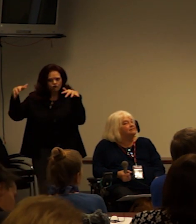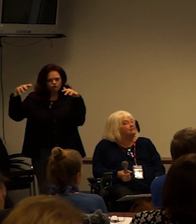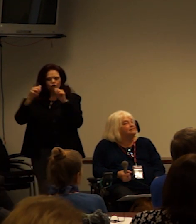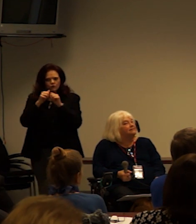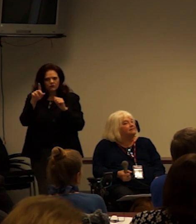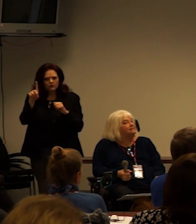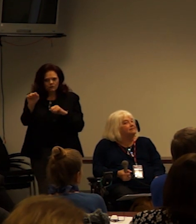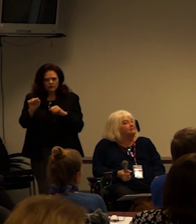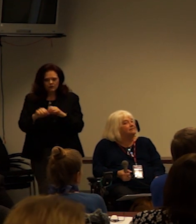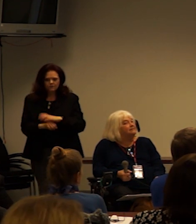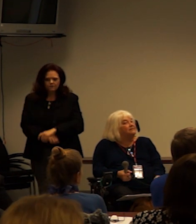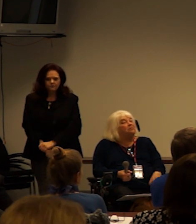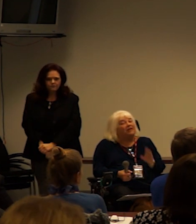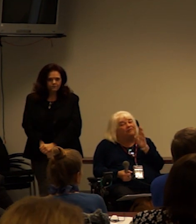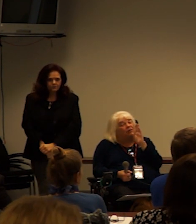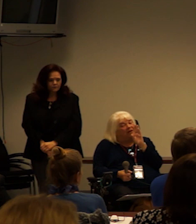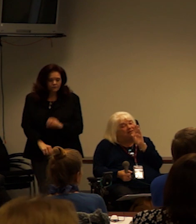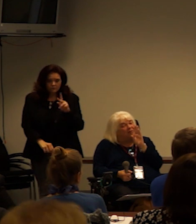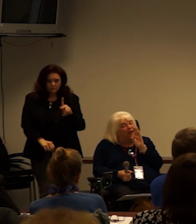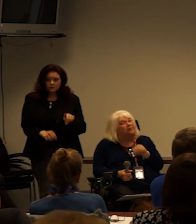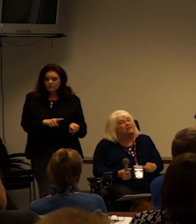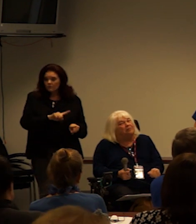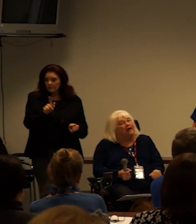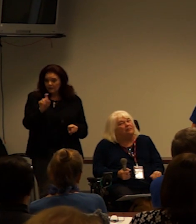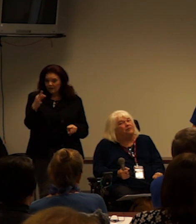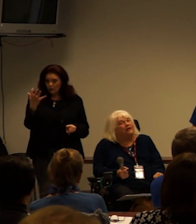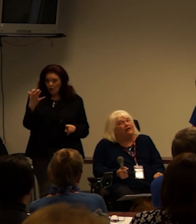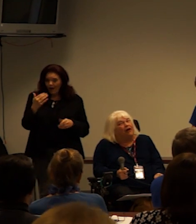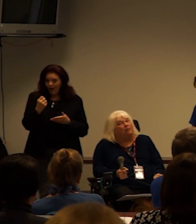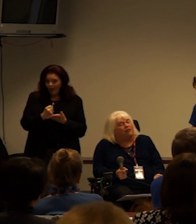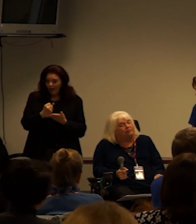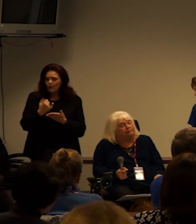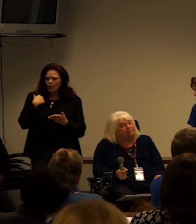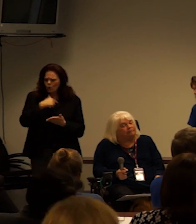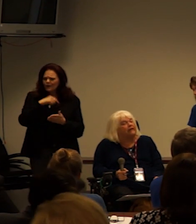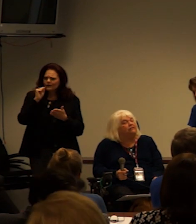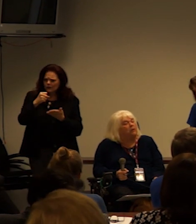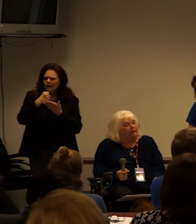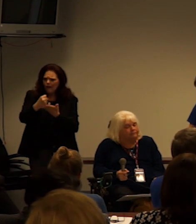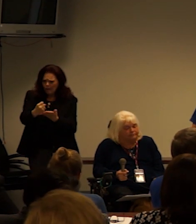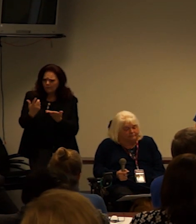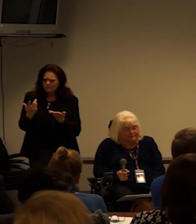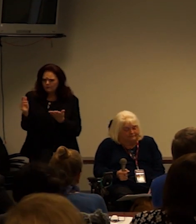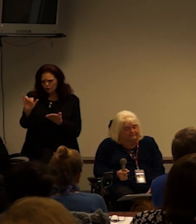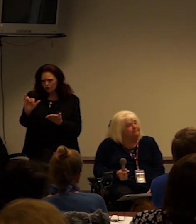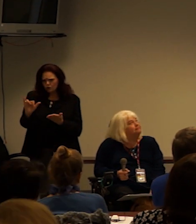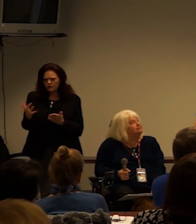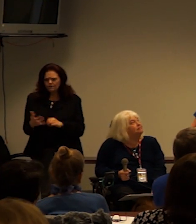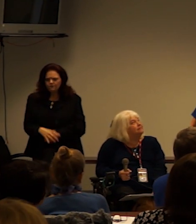disabilities. Okay? Okay. But if you want some help, sometimes we can help you as well.